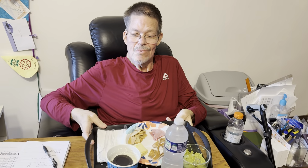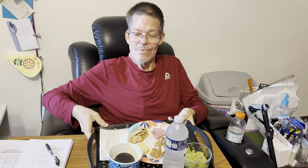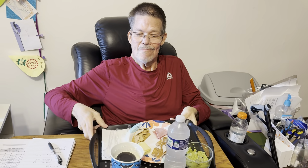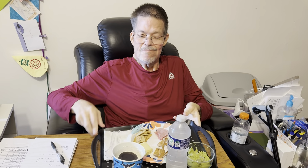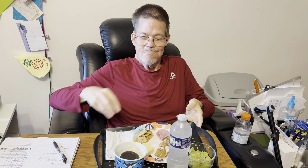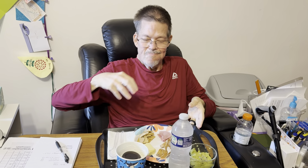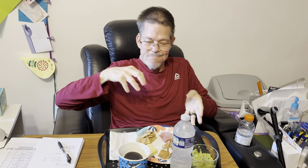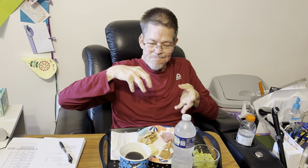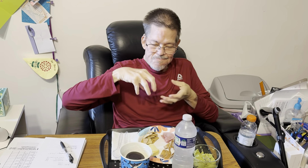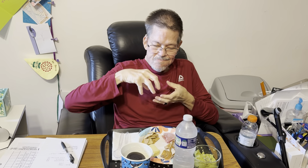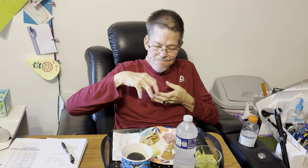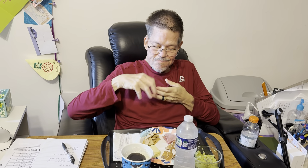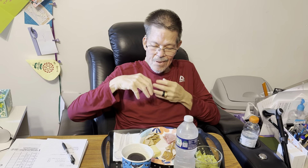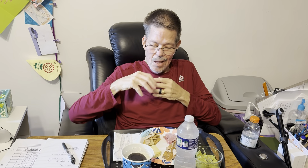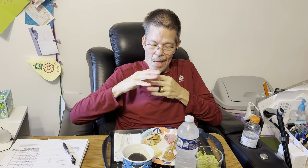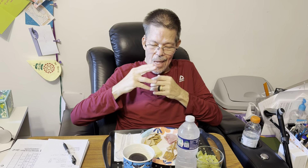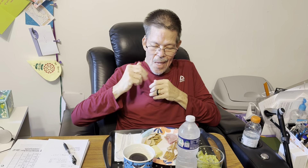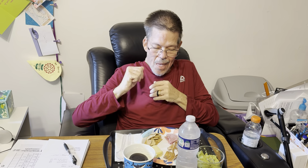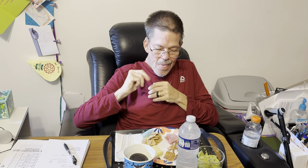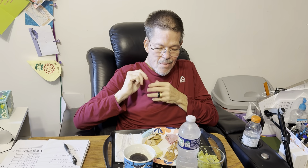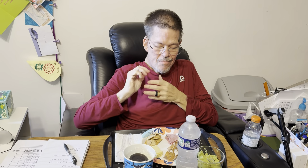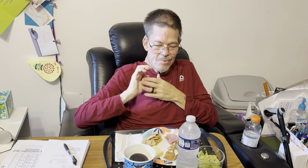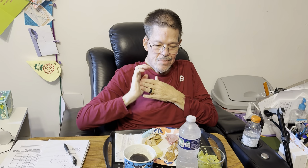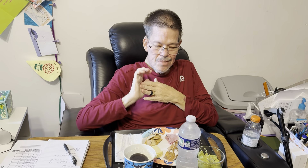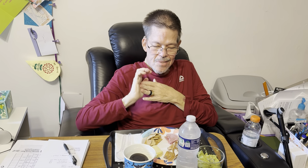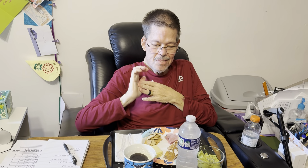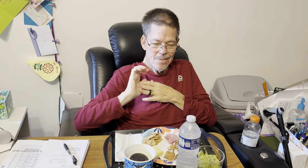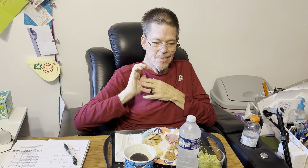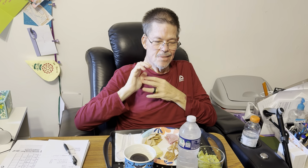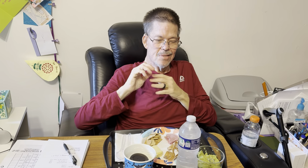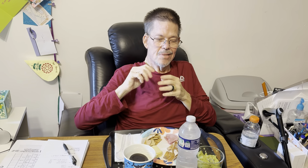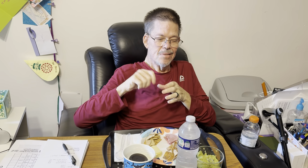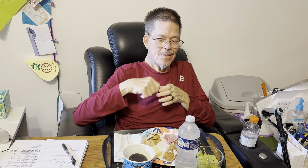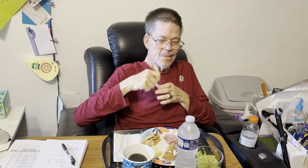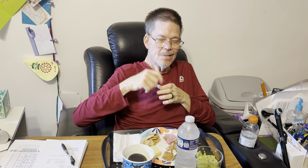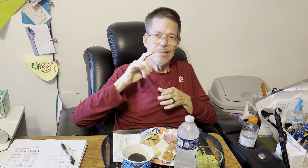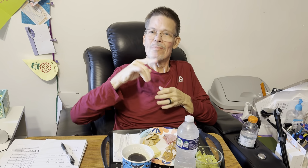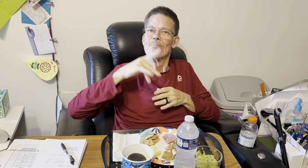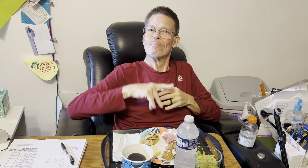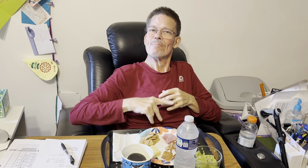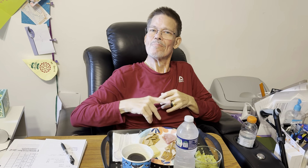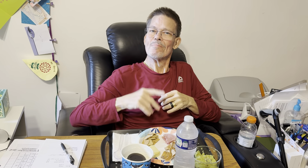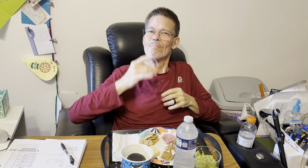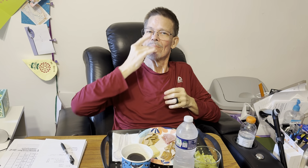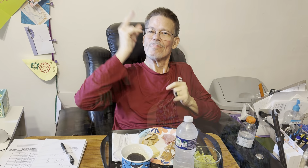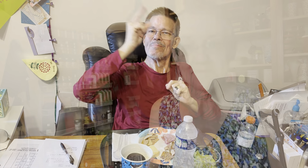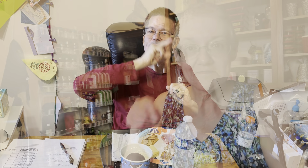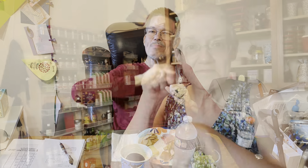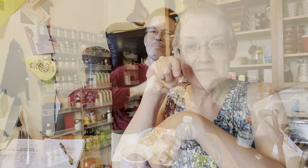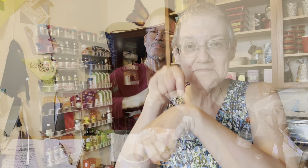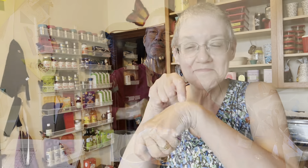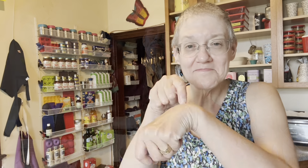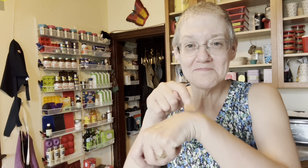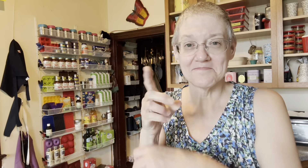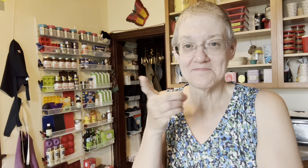Ooh, let's see. Whipped cream, ham and cheese, and my delicious